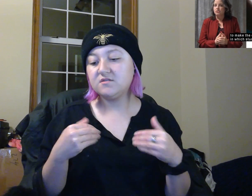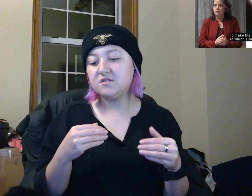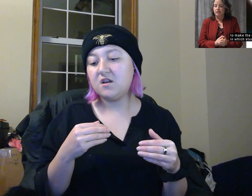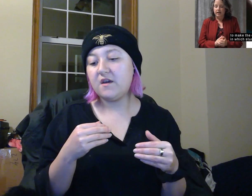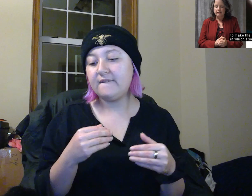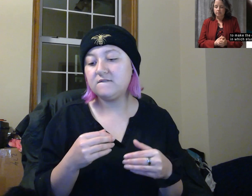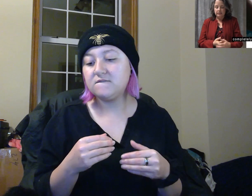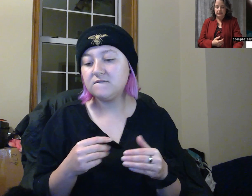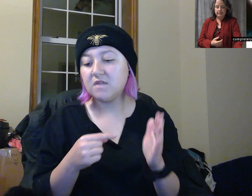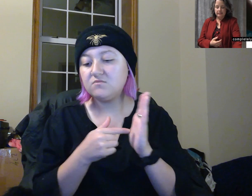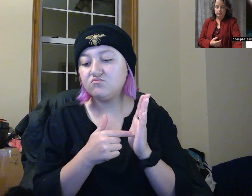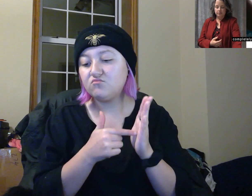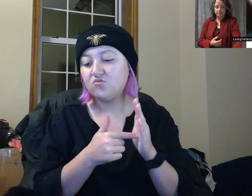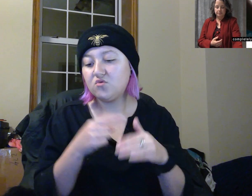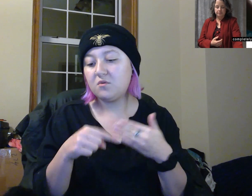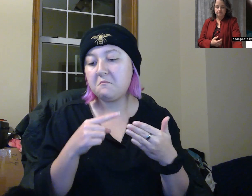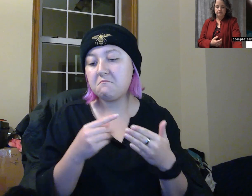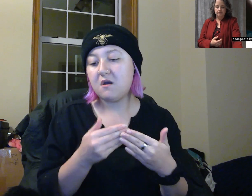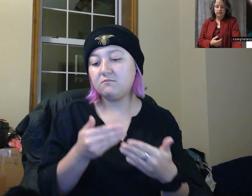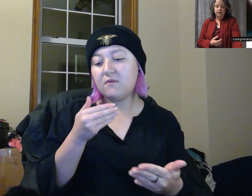in which students interact completely accessible.